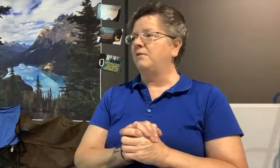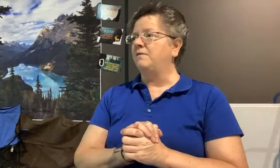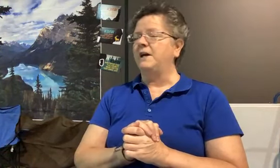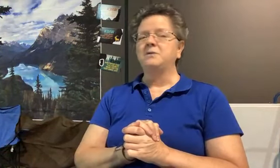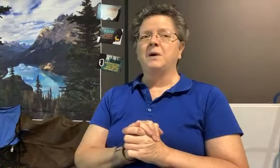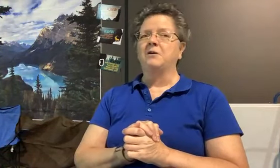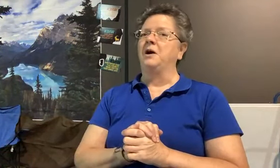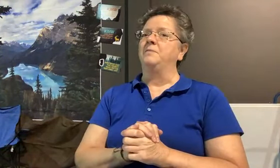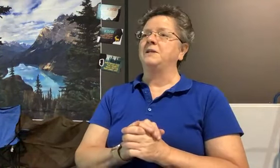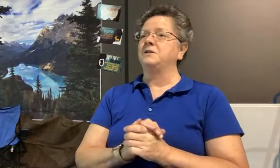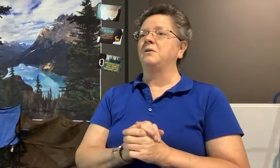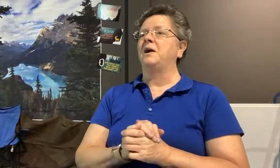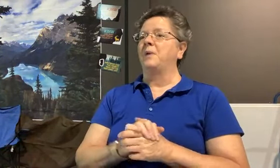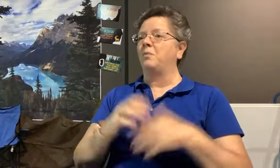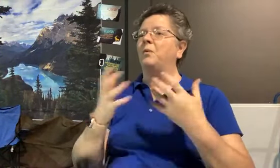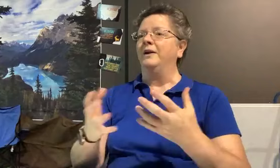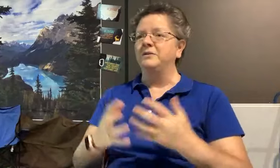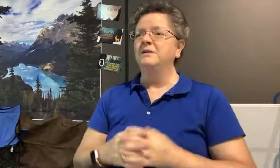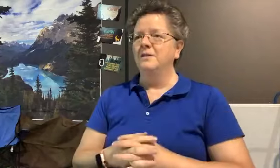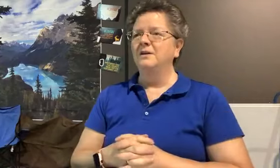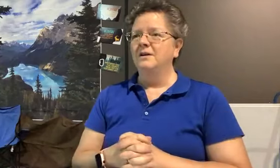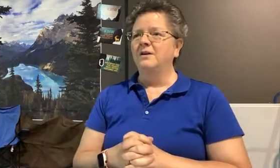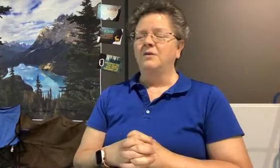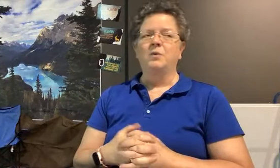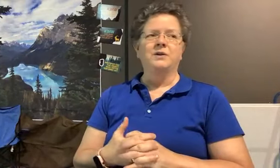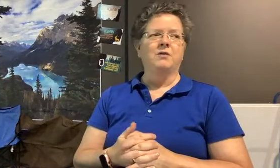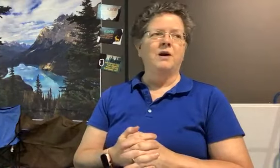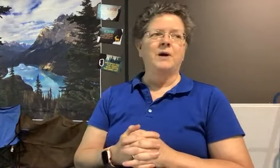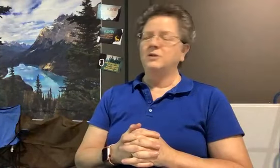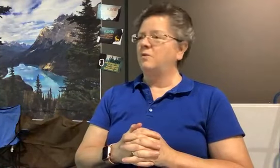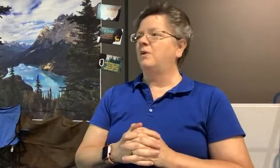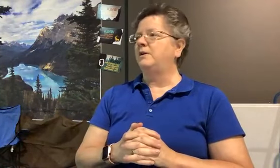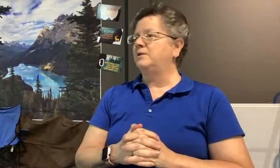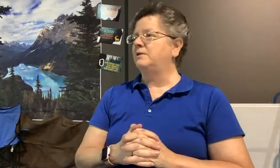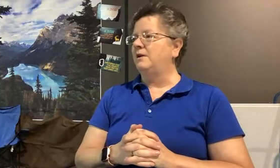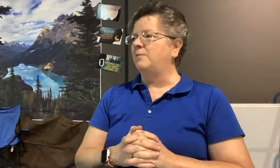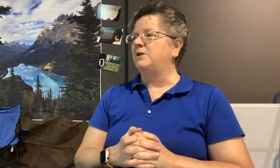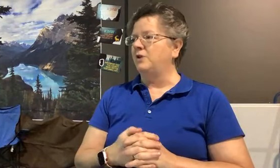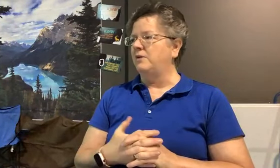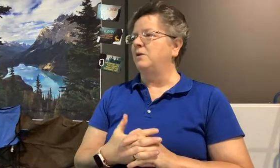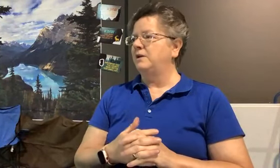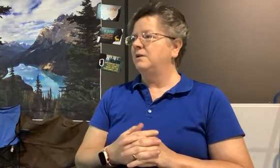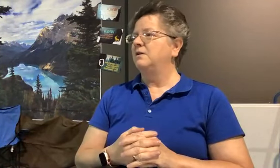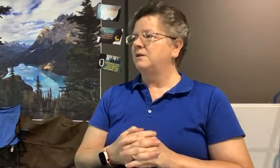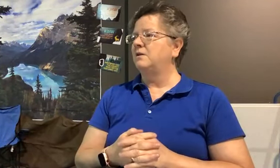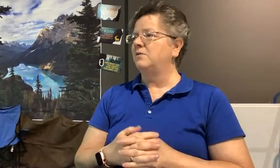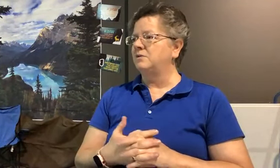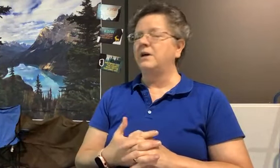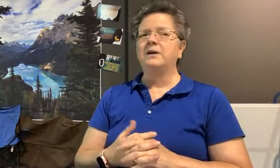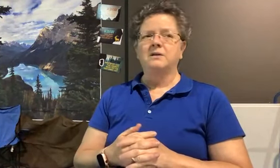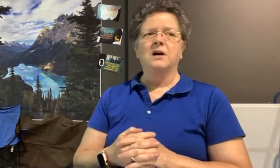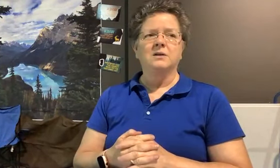If that's my crime, that's the crime I want. What the crime I don't want is to not be genuine. You know, to say it and not do